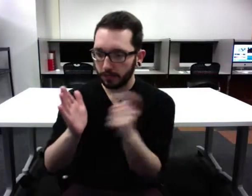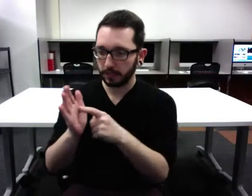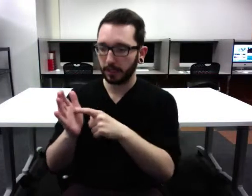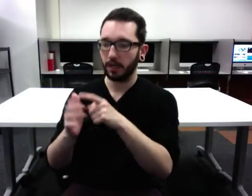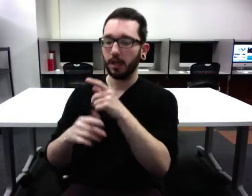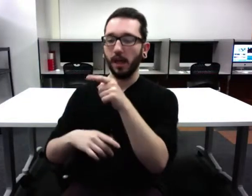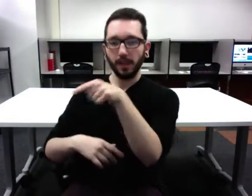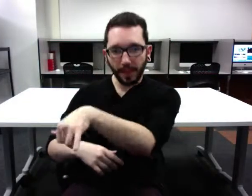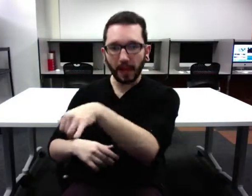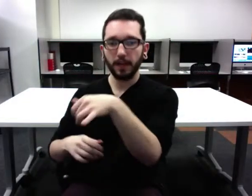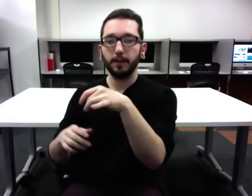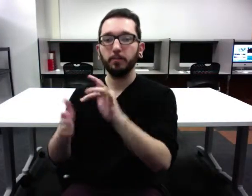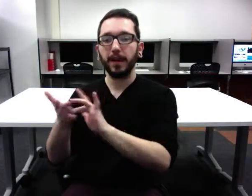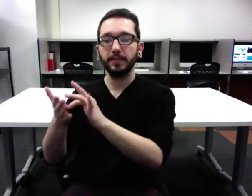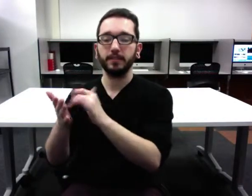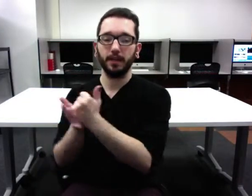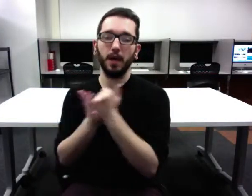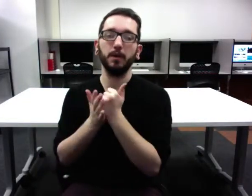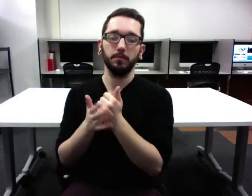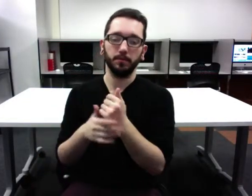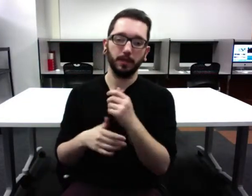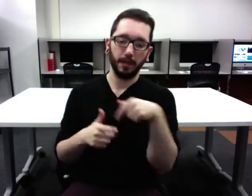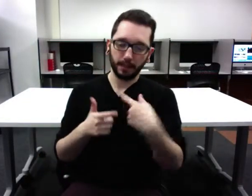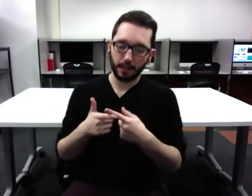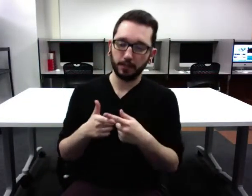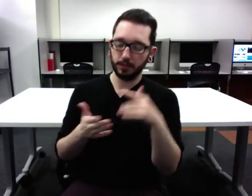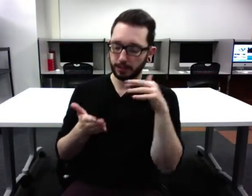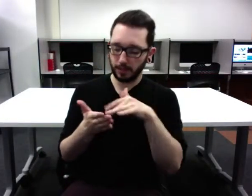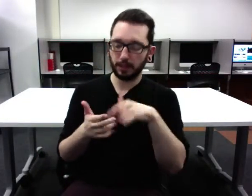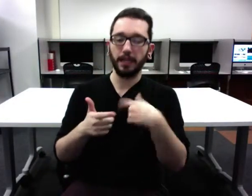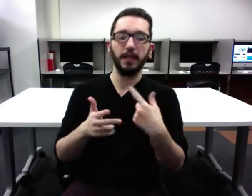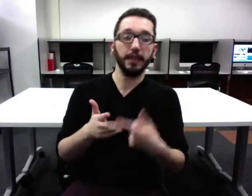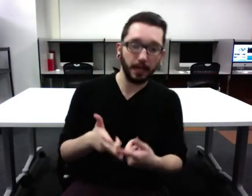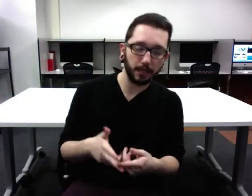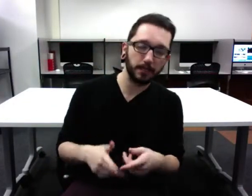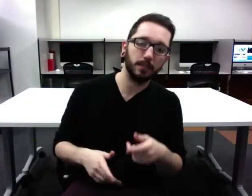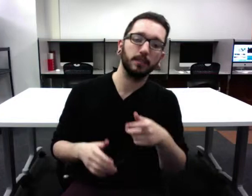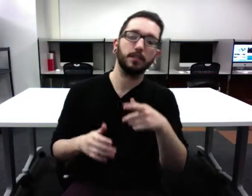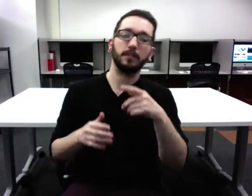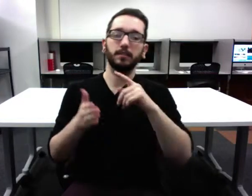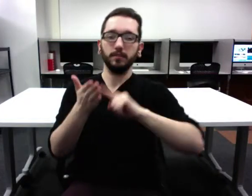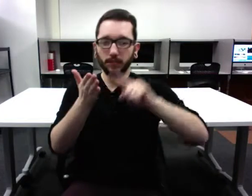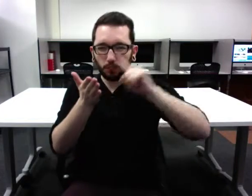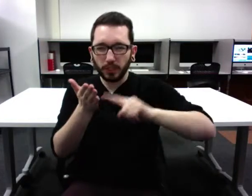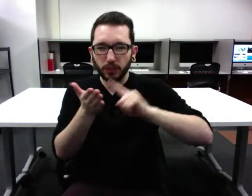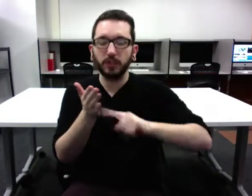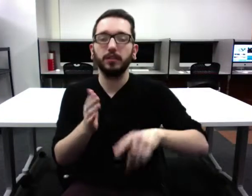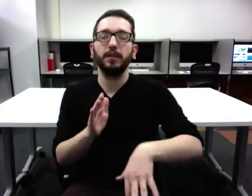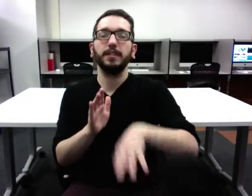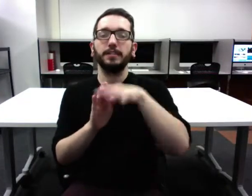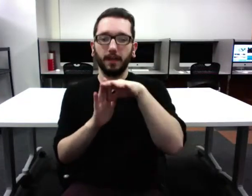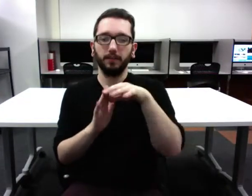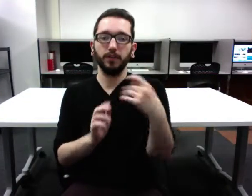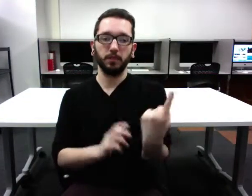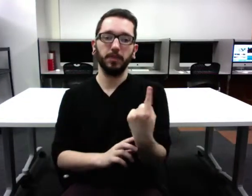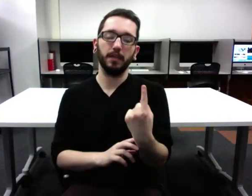And then beginning to study it and then to make a discovery. In fact, I actually point out to most of my colleagues at NIH